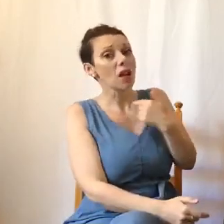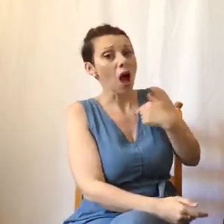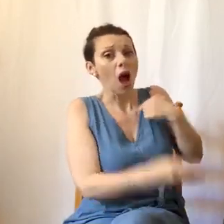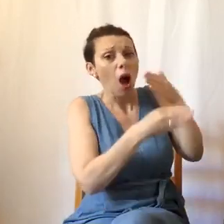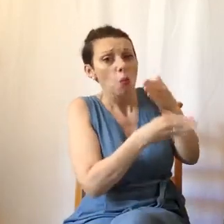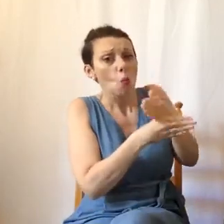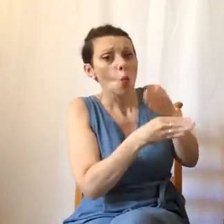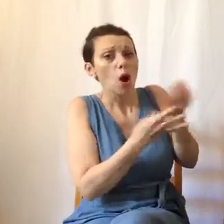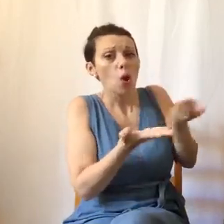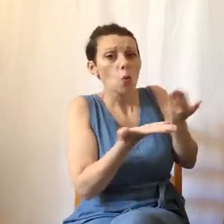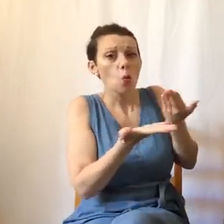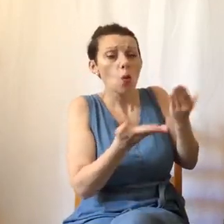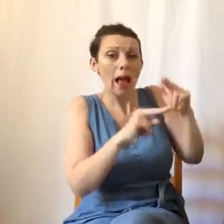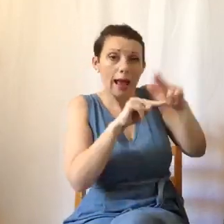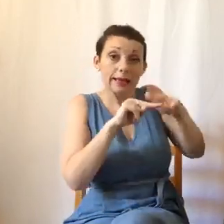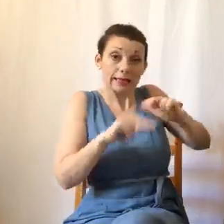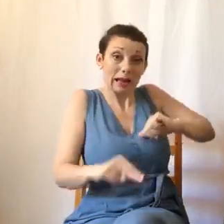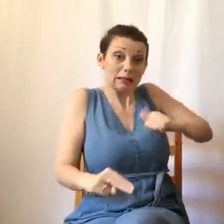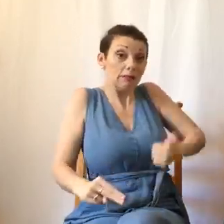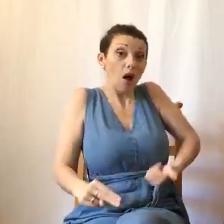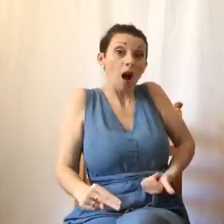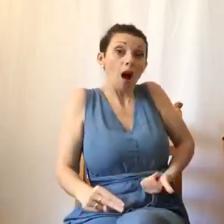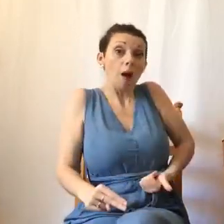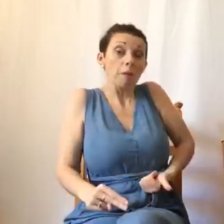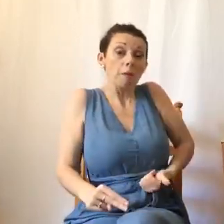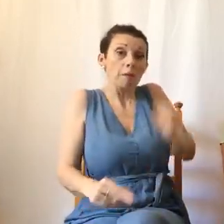picking fruit, but I can't reach the trees at all."